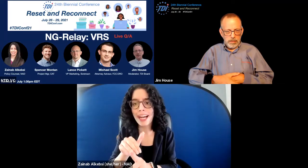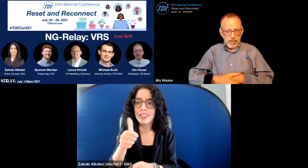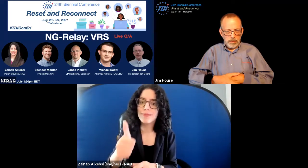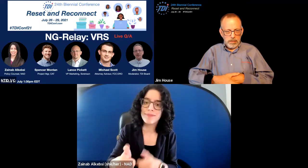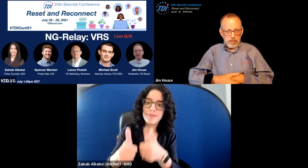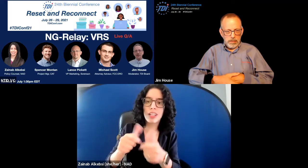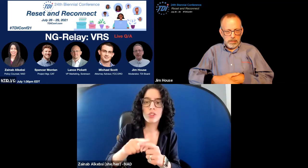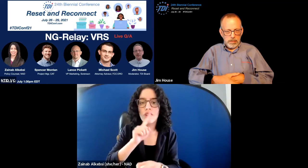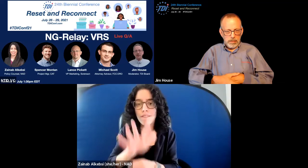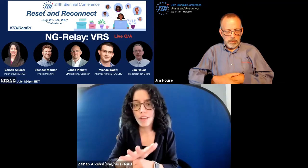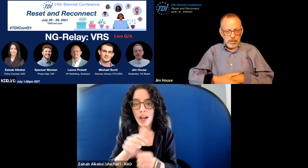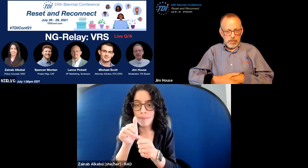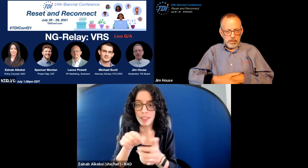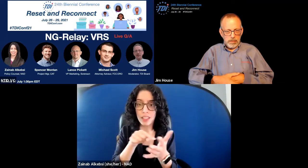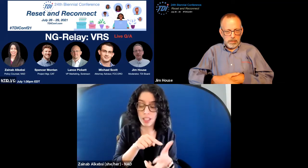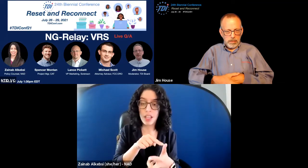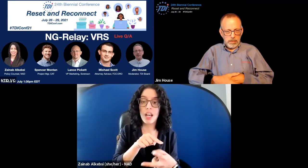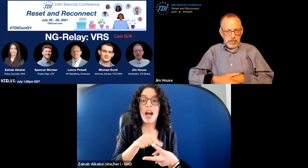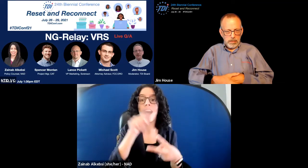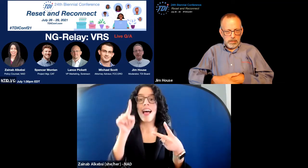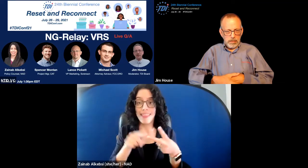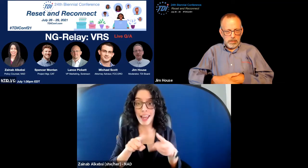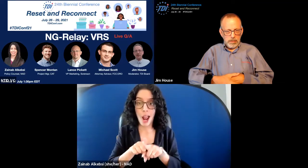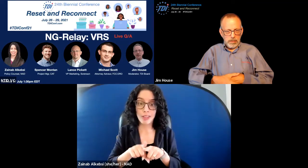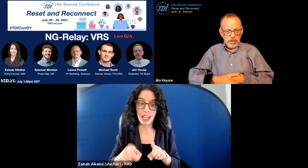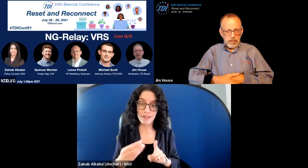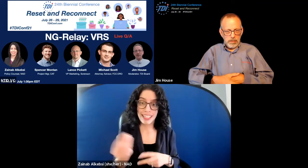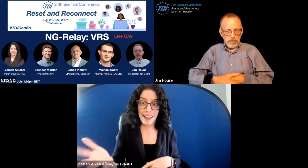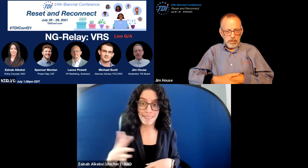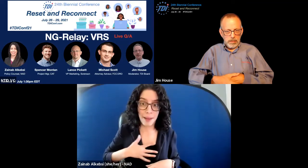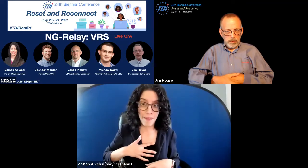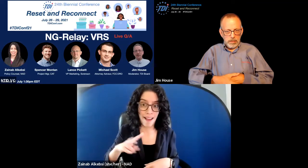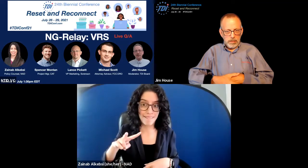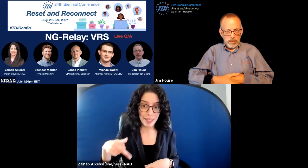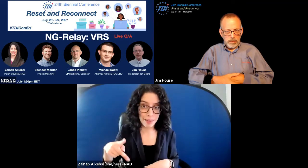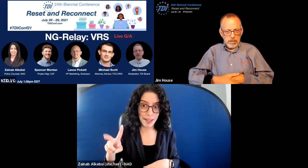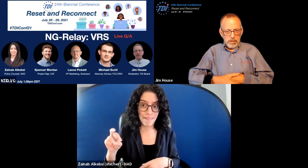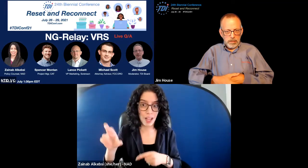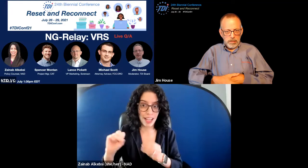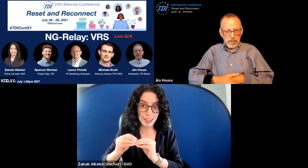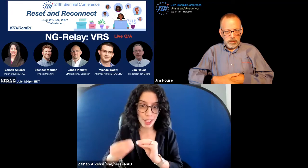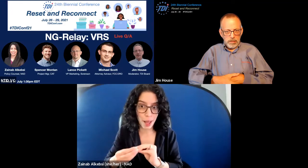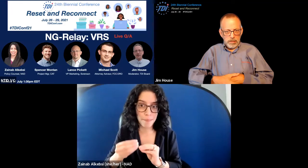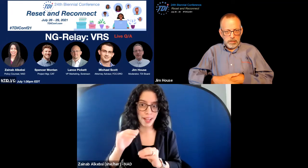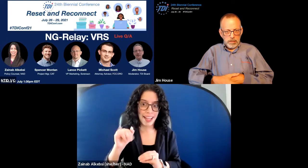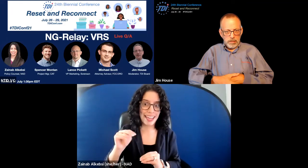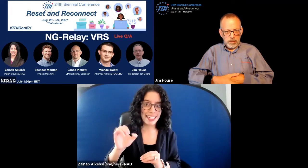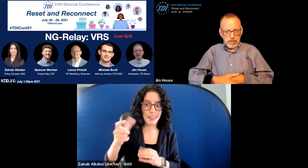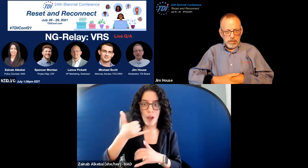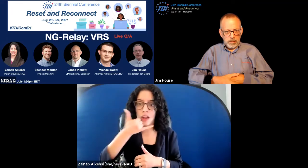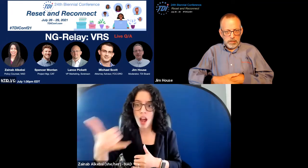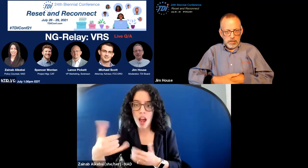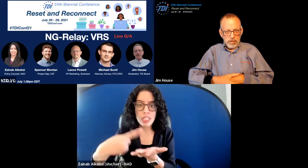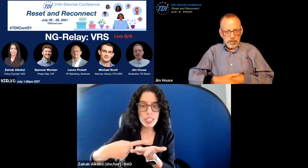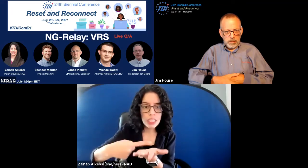me, appointment reminders and notifications to confirm. And then I have to give them my VP, my VRS